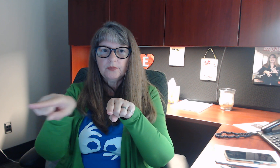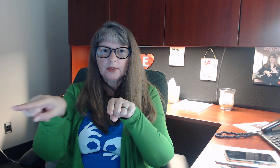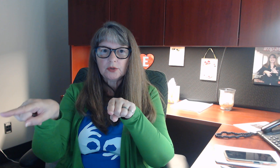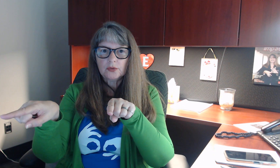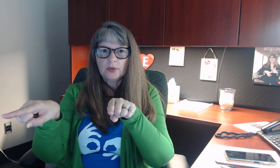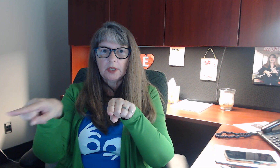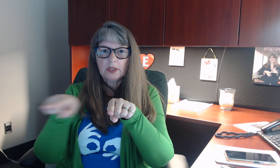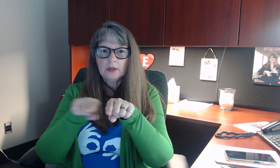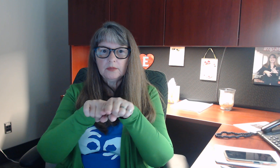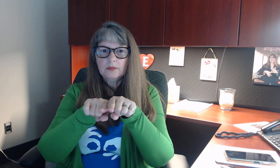Strayed.